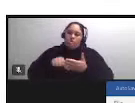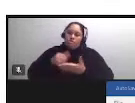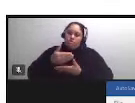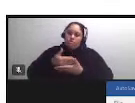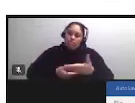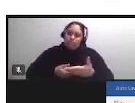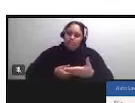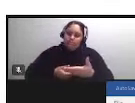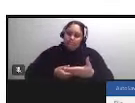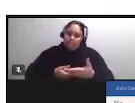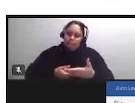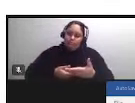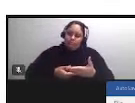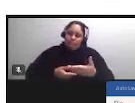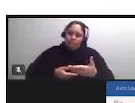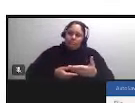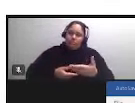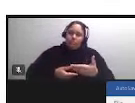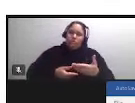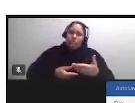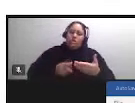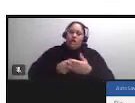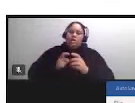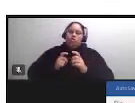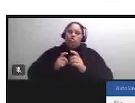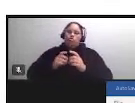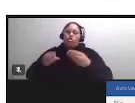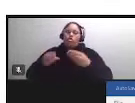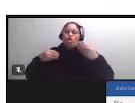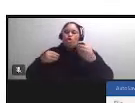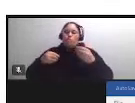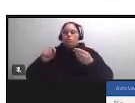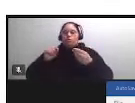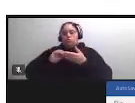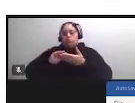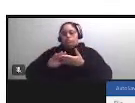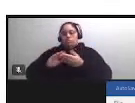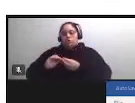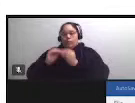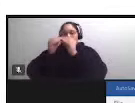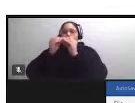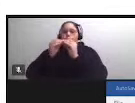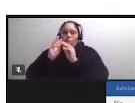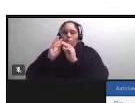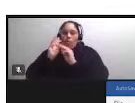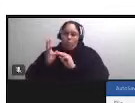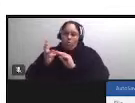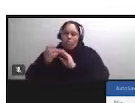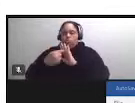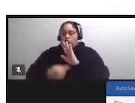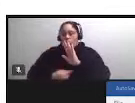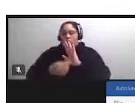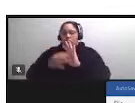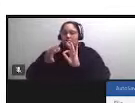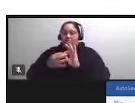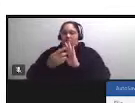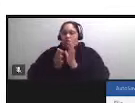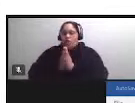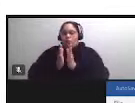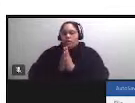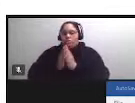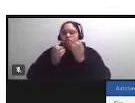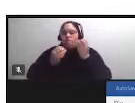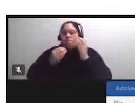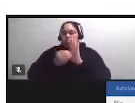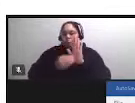a letter, Chair, and then that track document as well, Chair. I will refine the Chairperson, just to indicate specifically for the request for